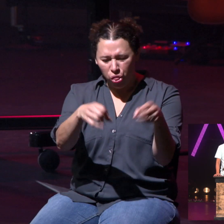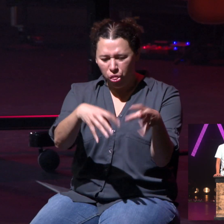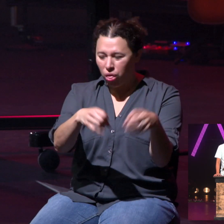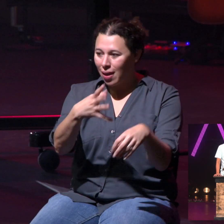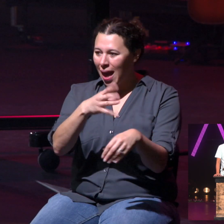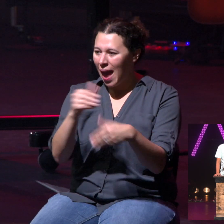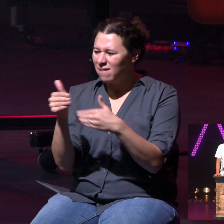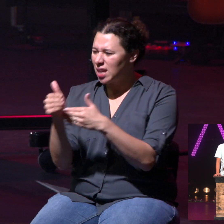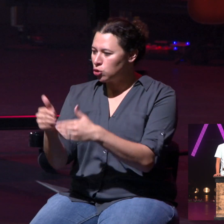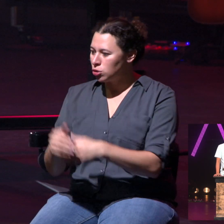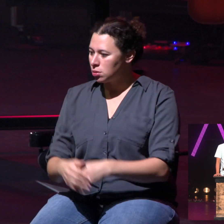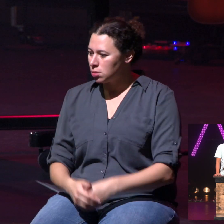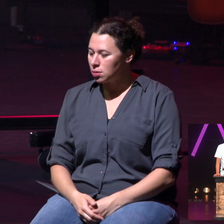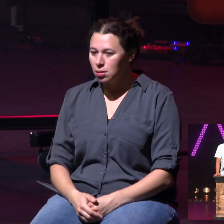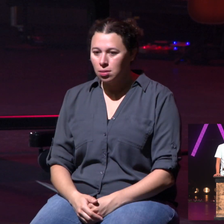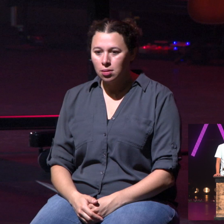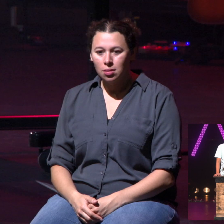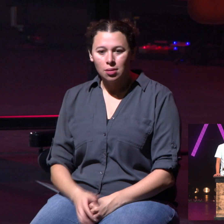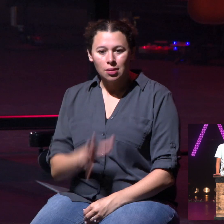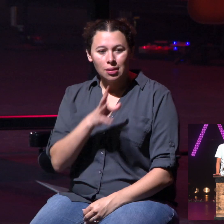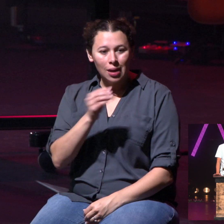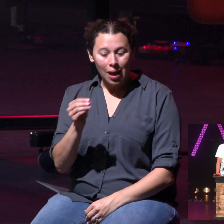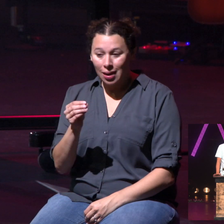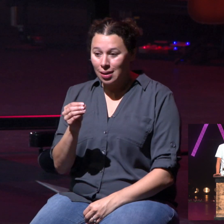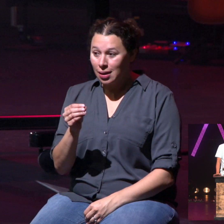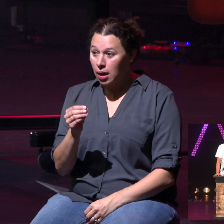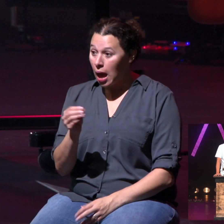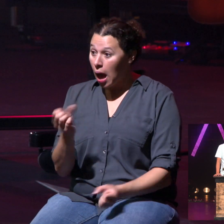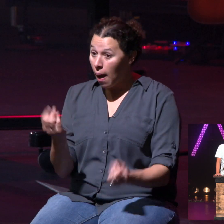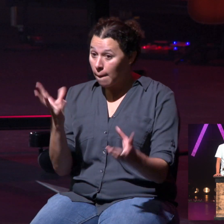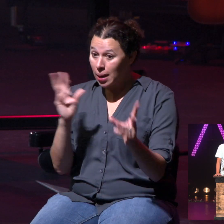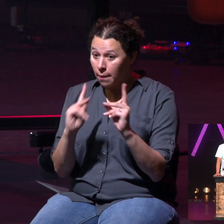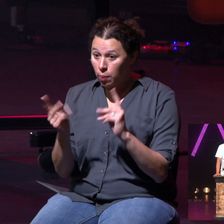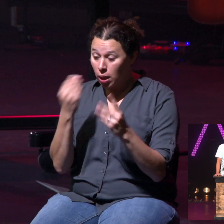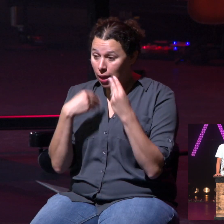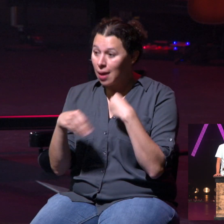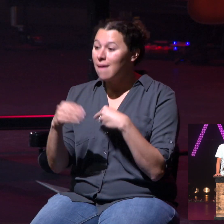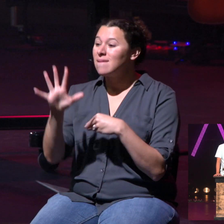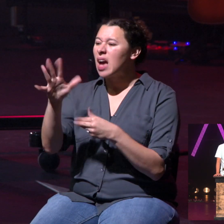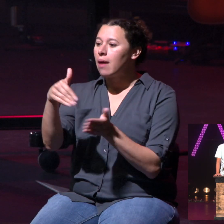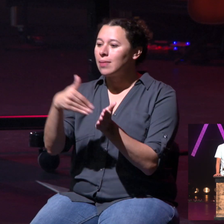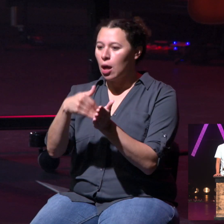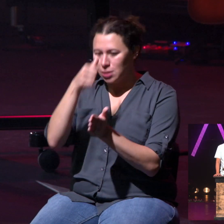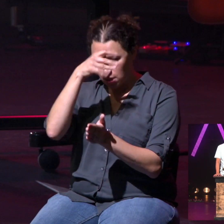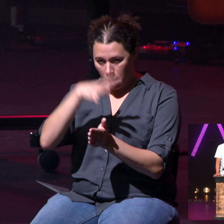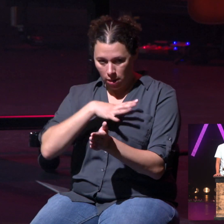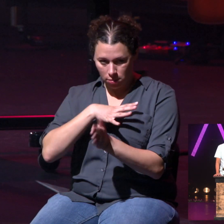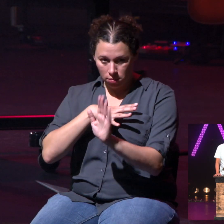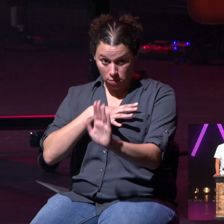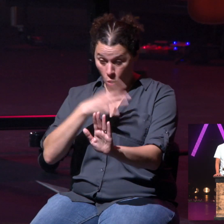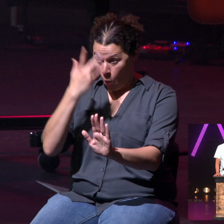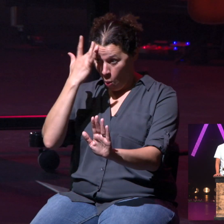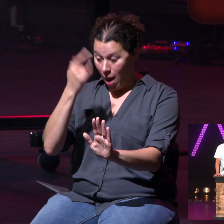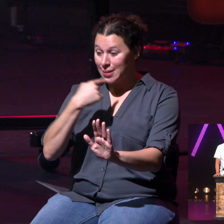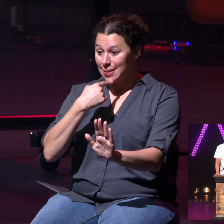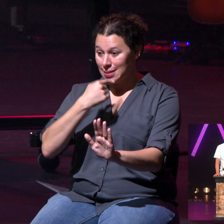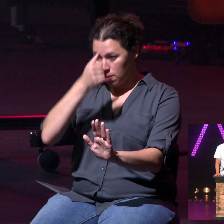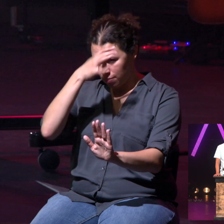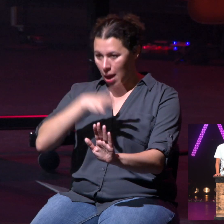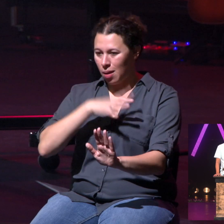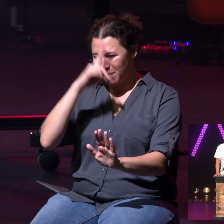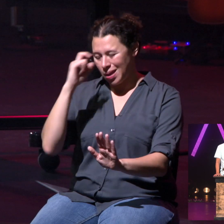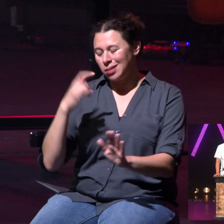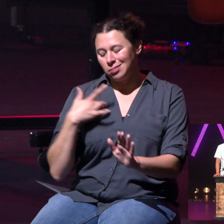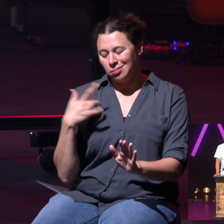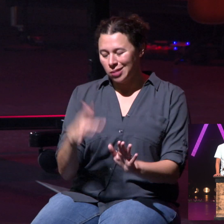ate the loaves were 5,000 men. Now it says 5,000 men because whenever you're counting the people in the crowd, they would typically just